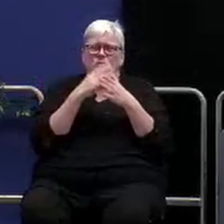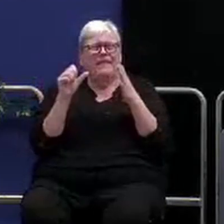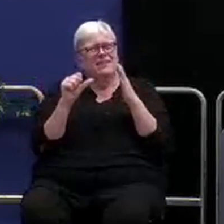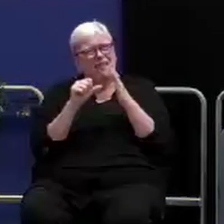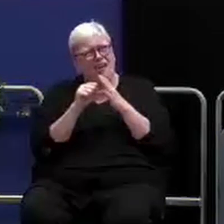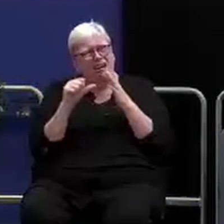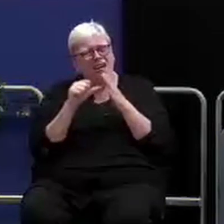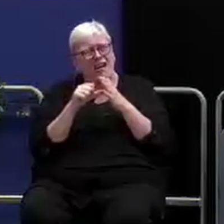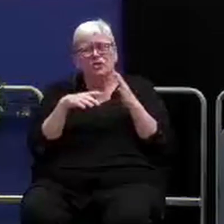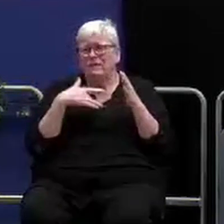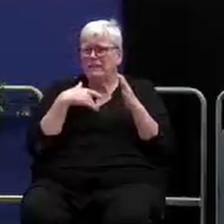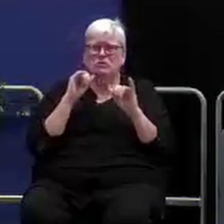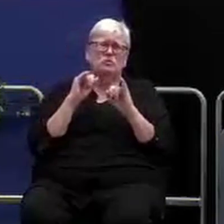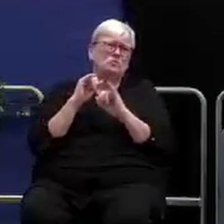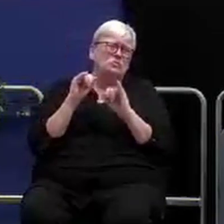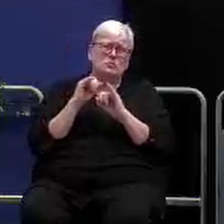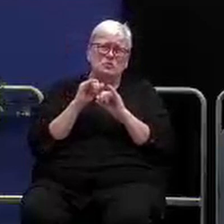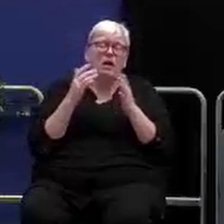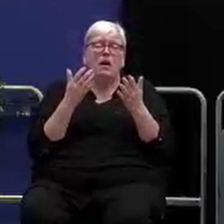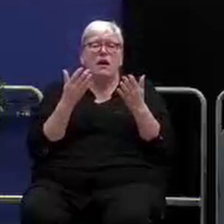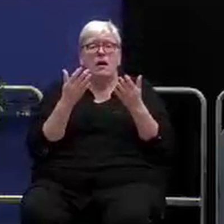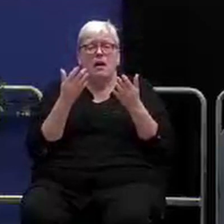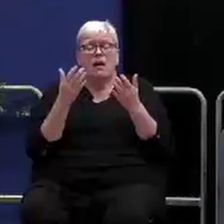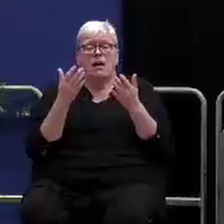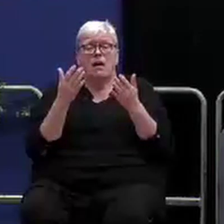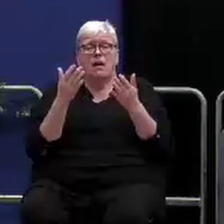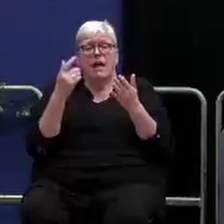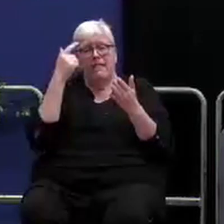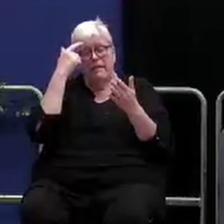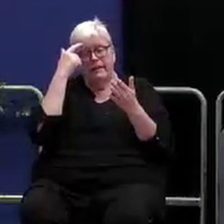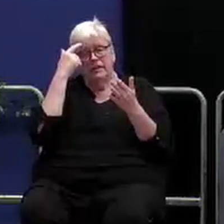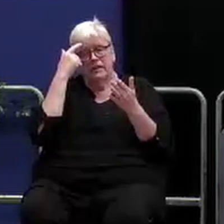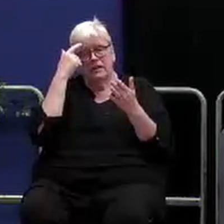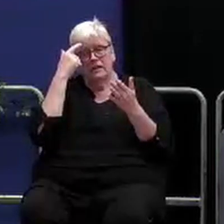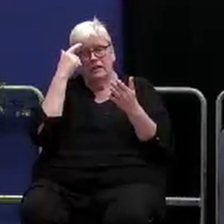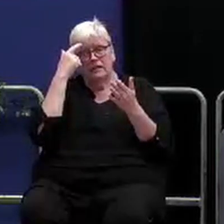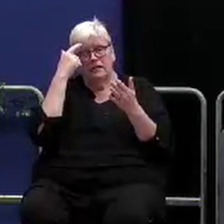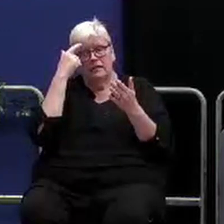to say, no, but. And I think